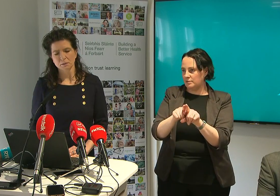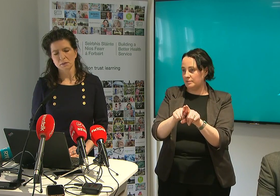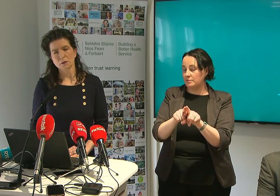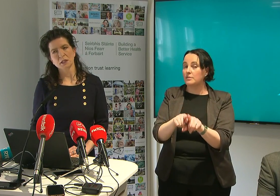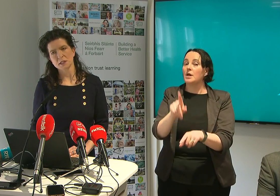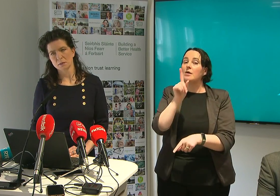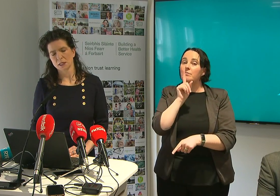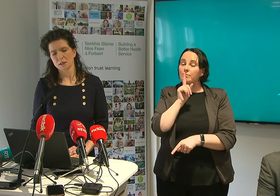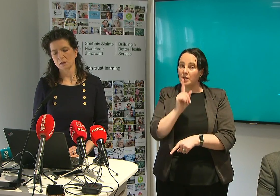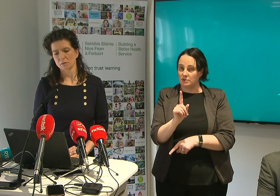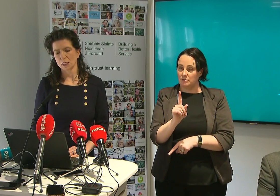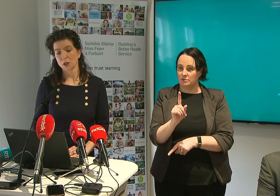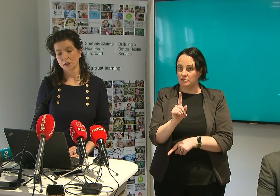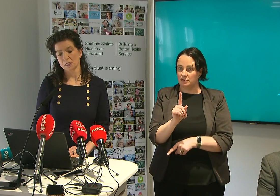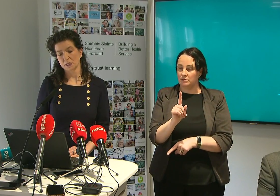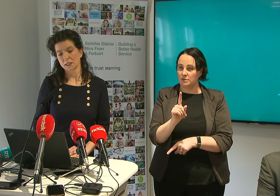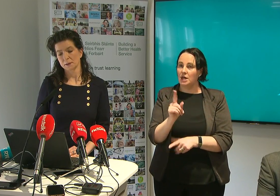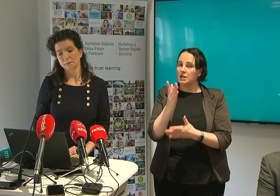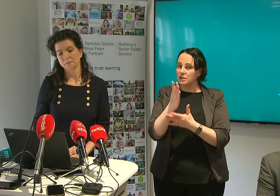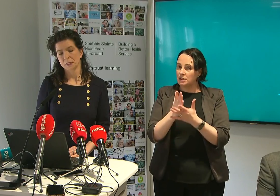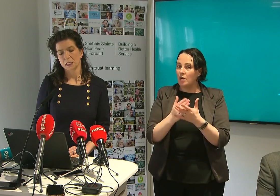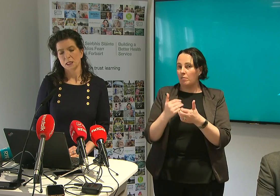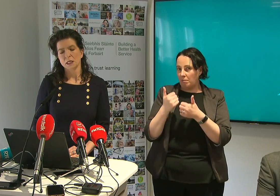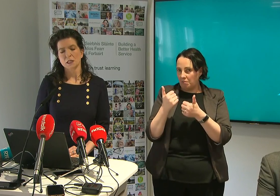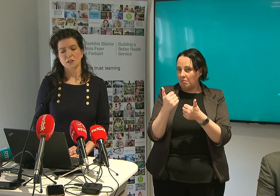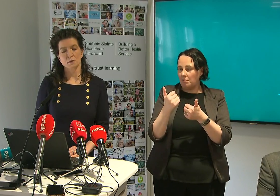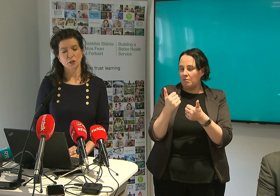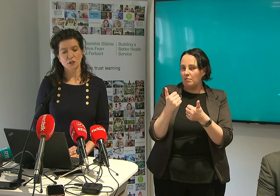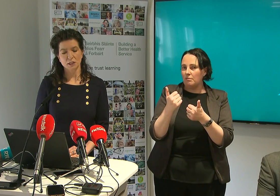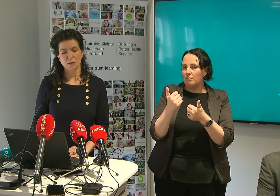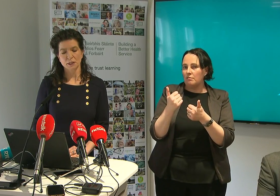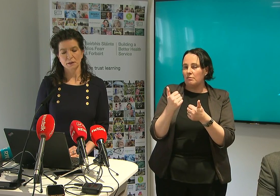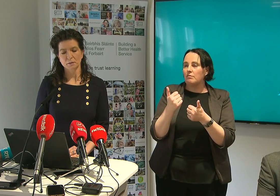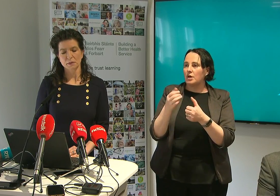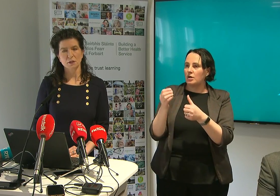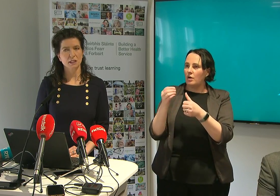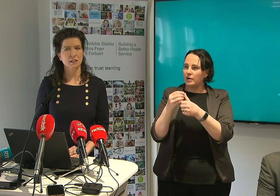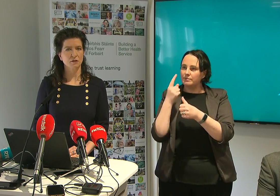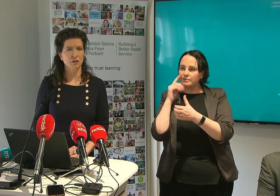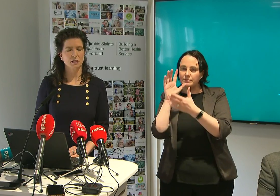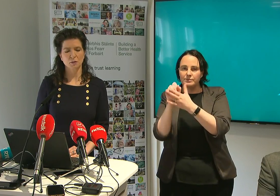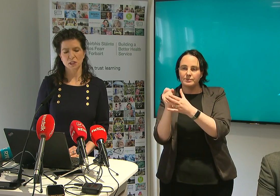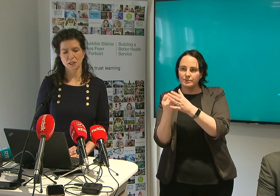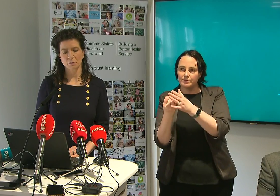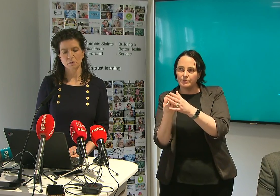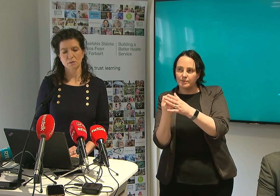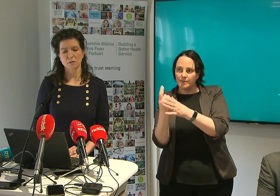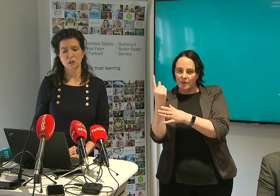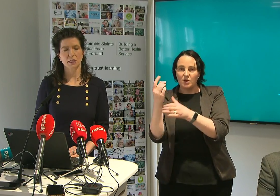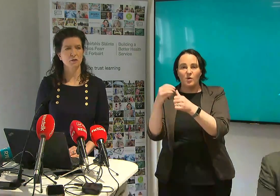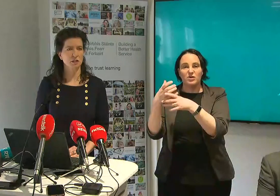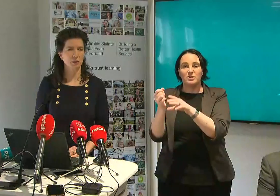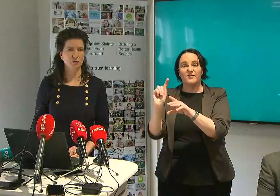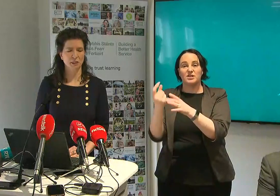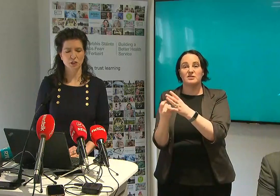However, there are some things on our side. It has emerged elsewhere, so that has given us some time